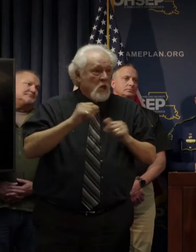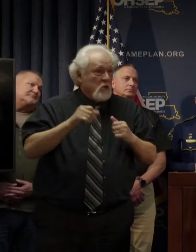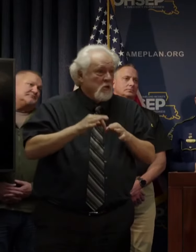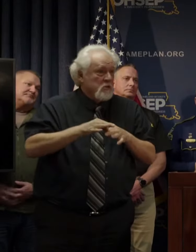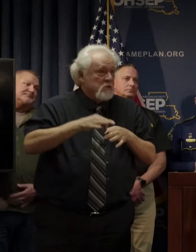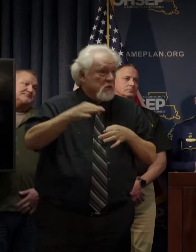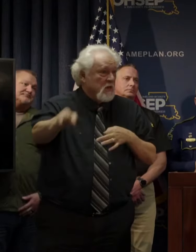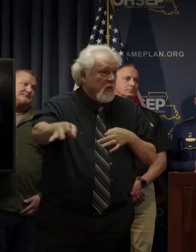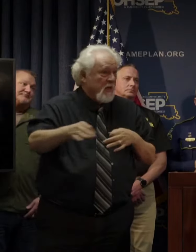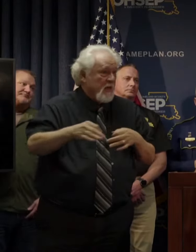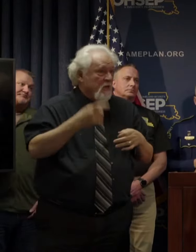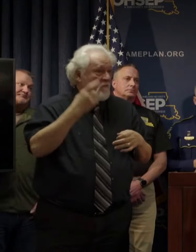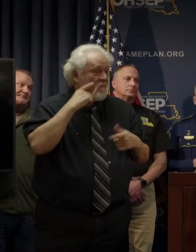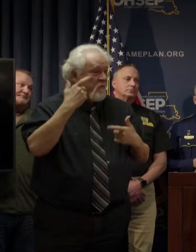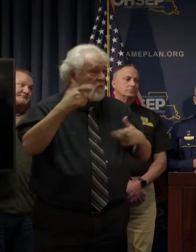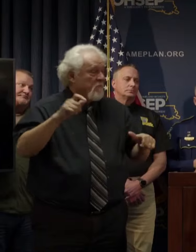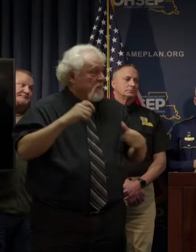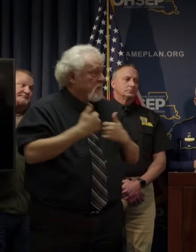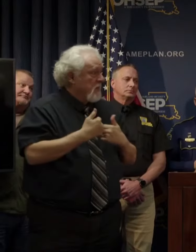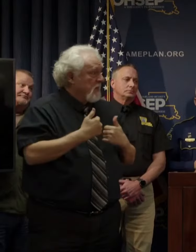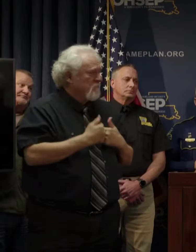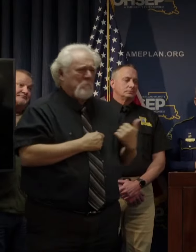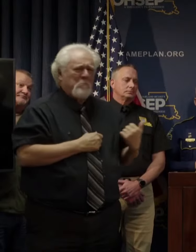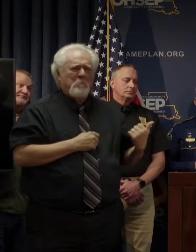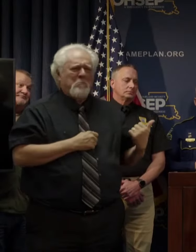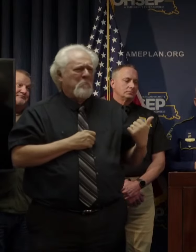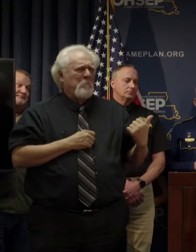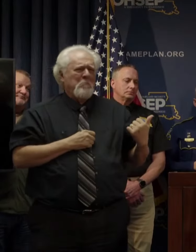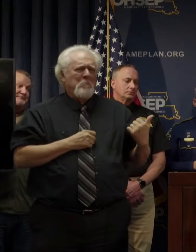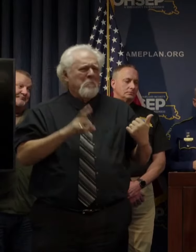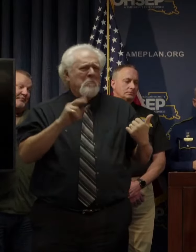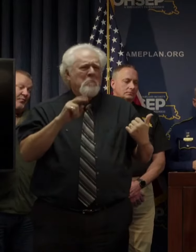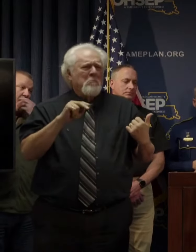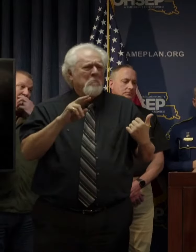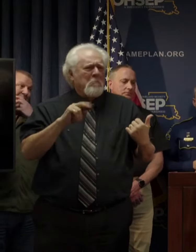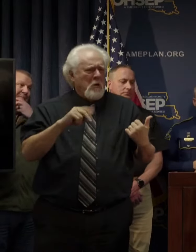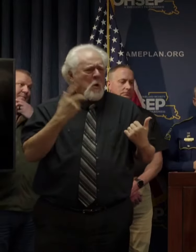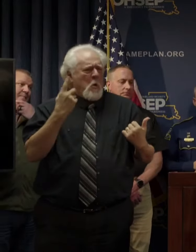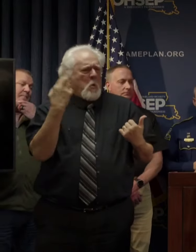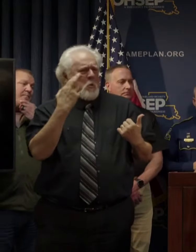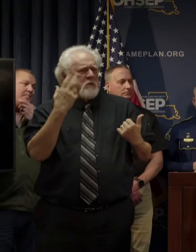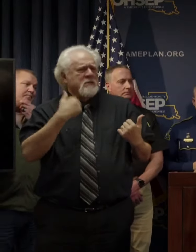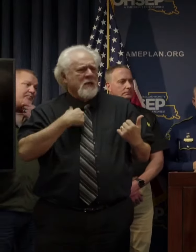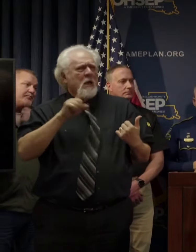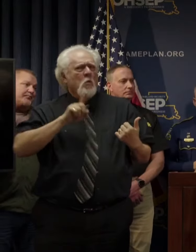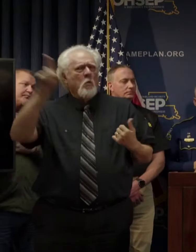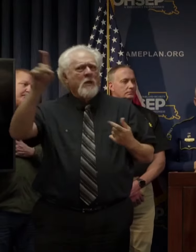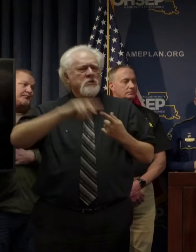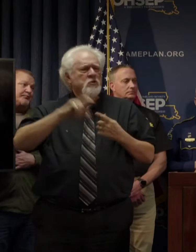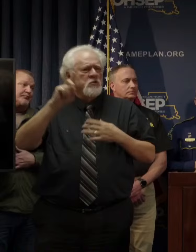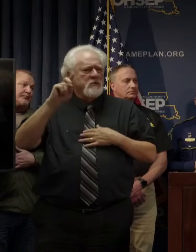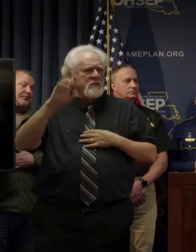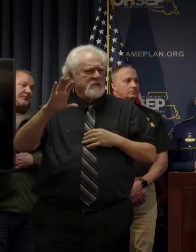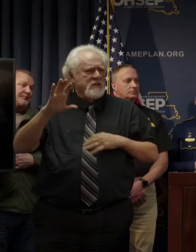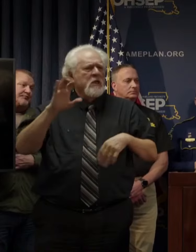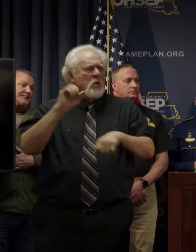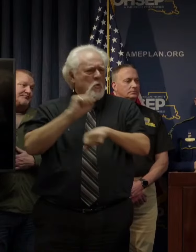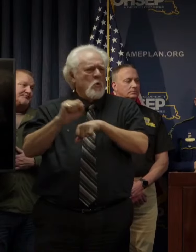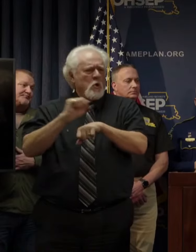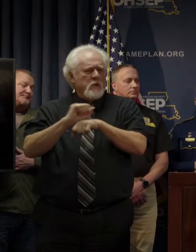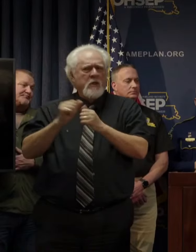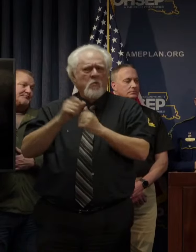with any preparations for the big game? No, not at all. Look, one of the reasons I was in D.C. this week was working